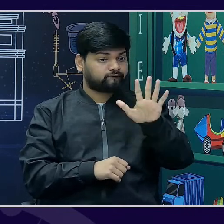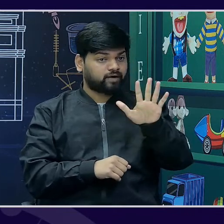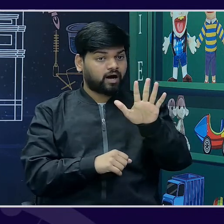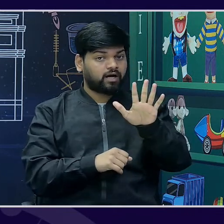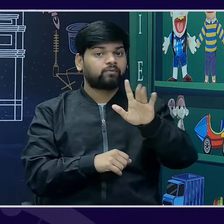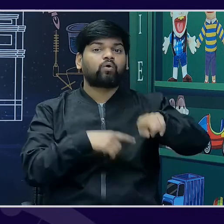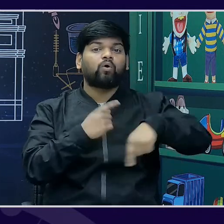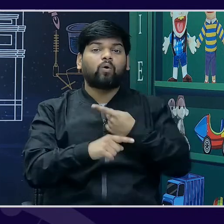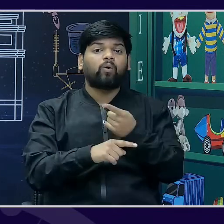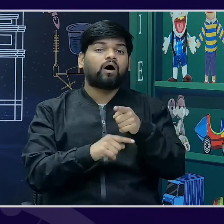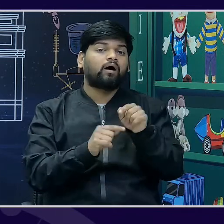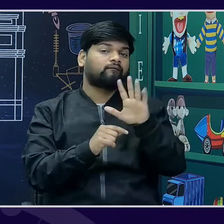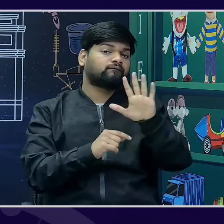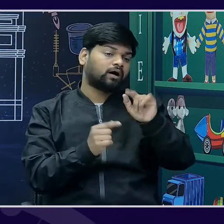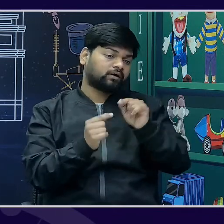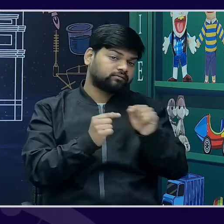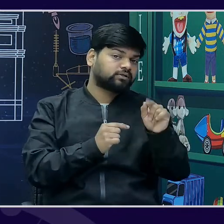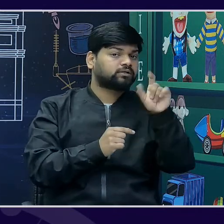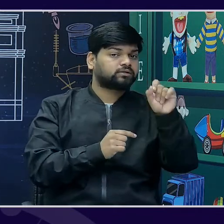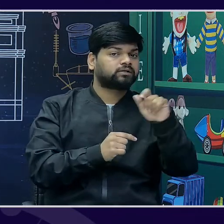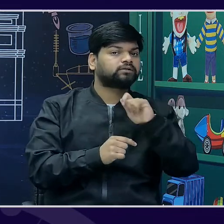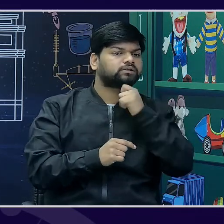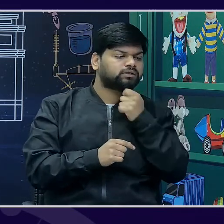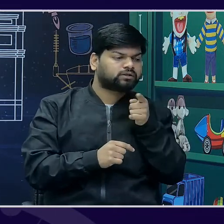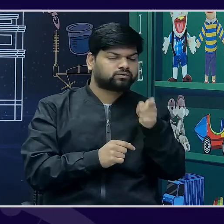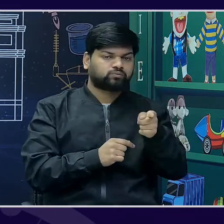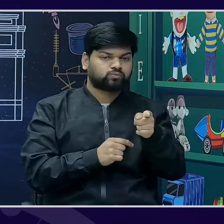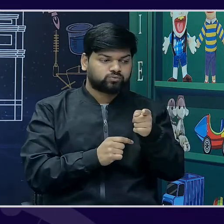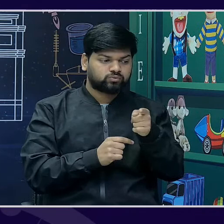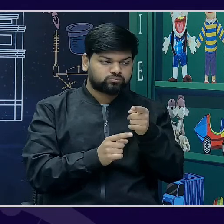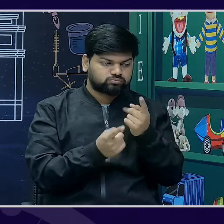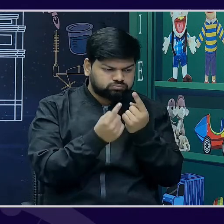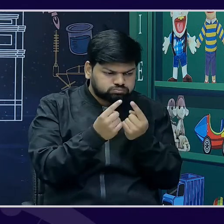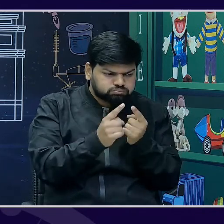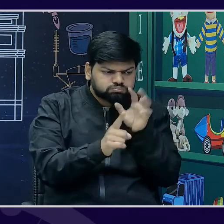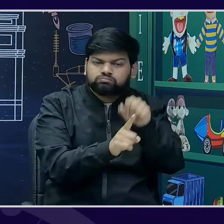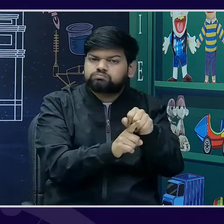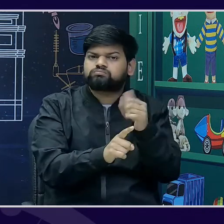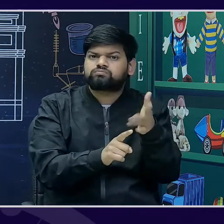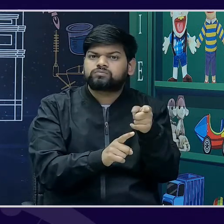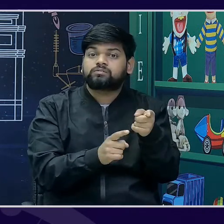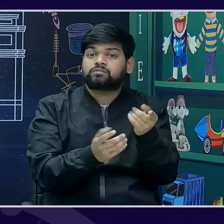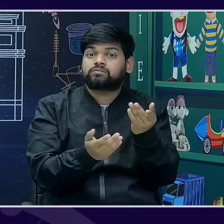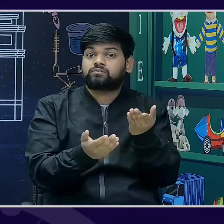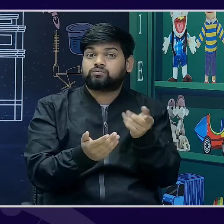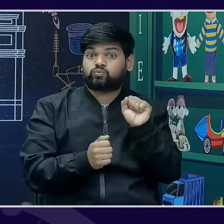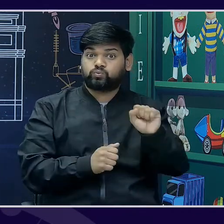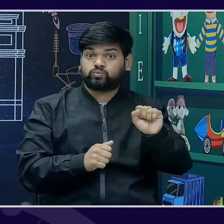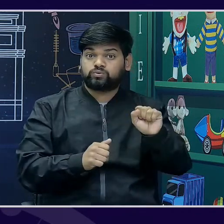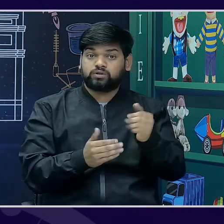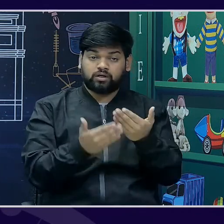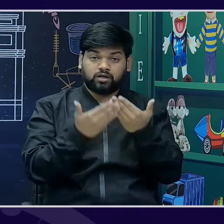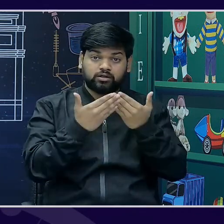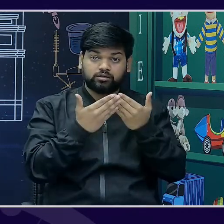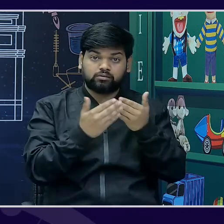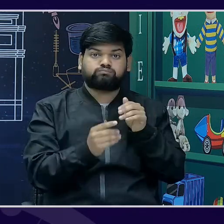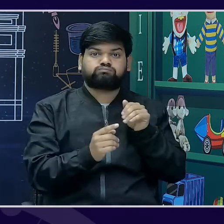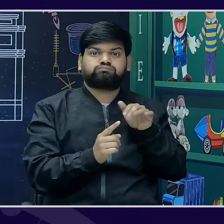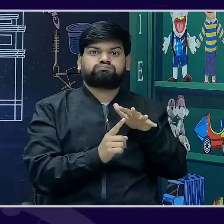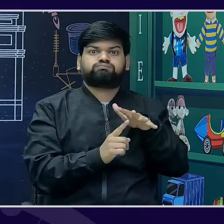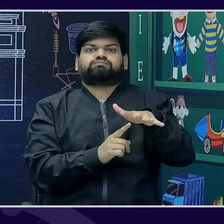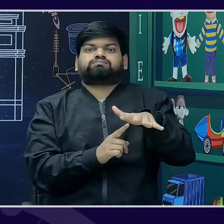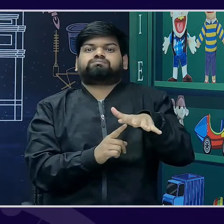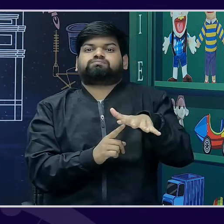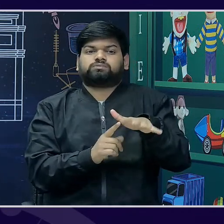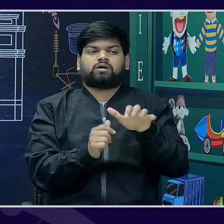it goes into the teens, his college is separate. When it comes to marriages, there are many marriages